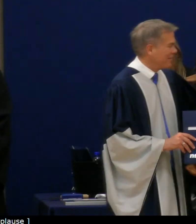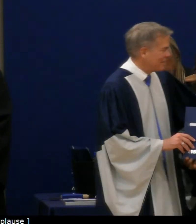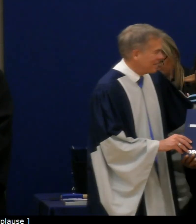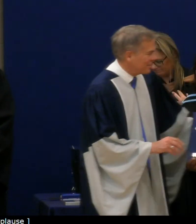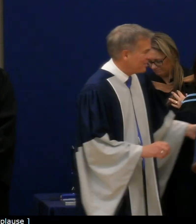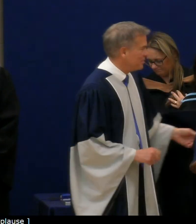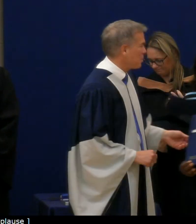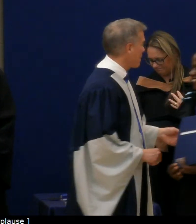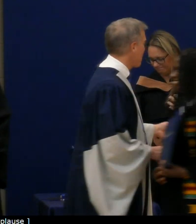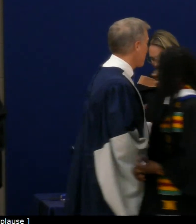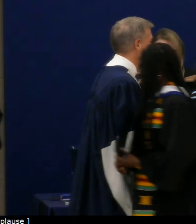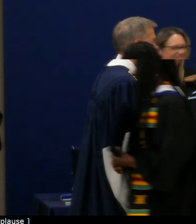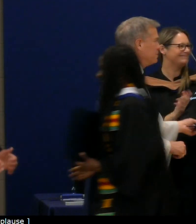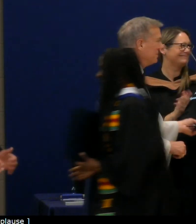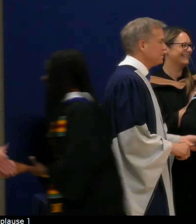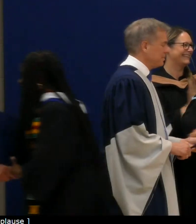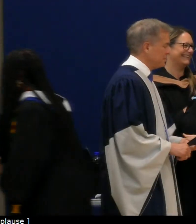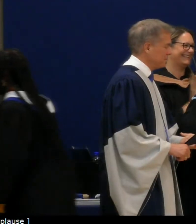Peace John.